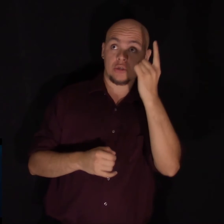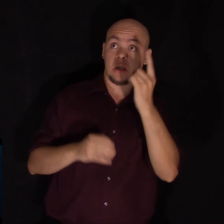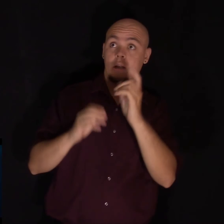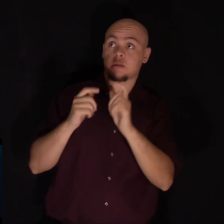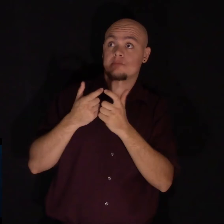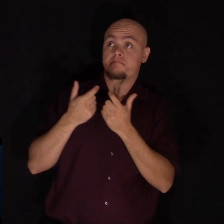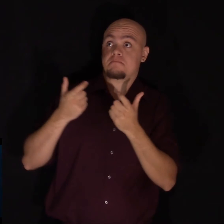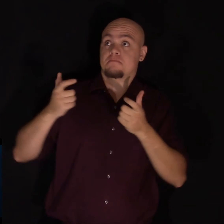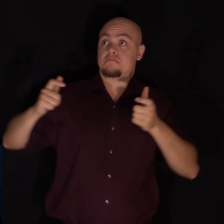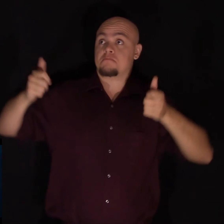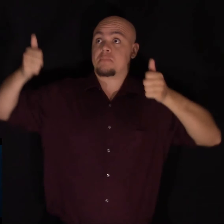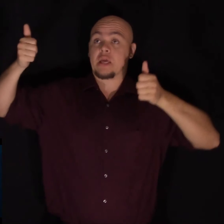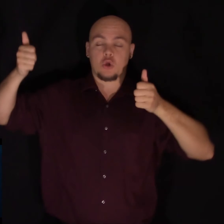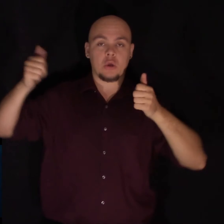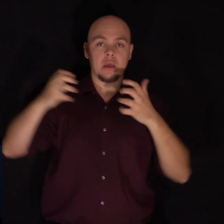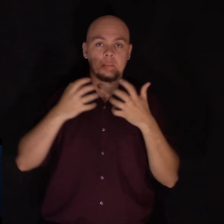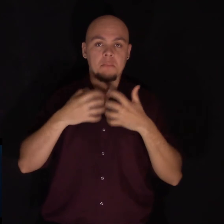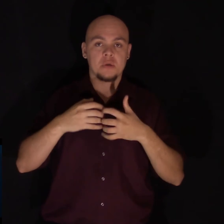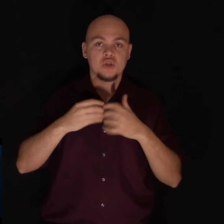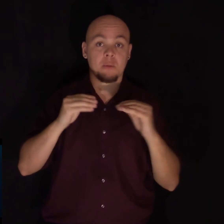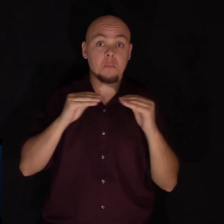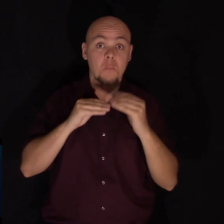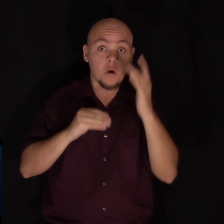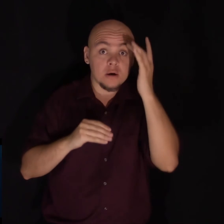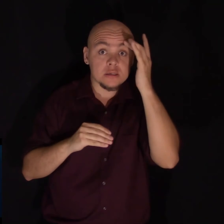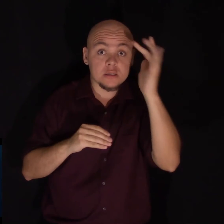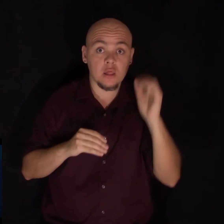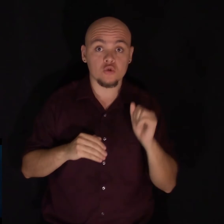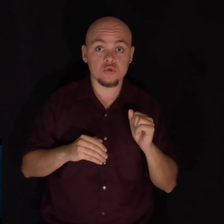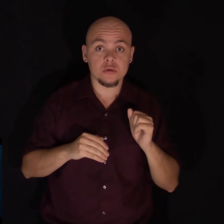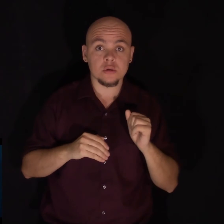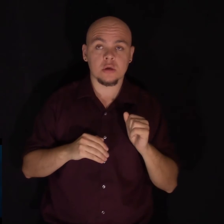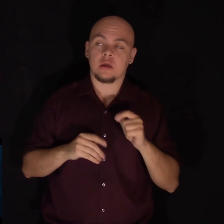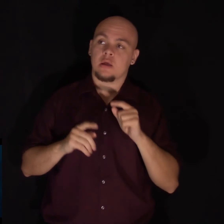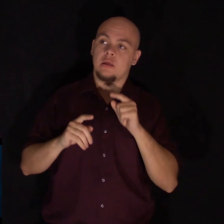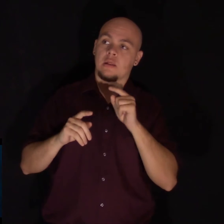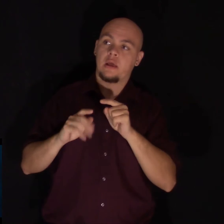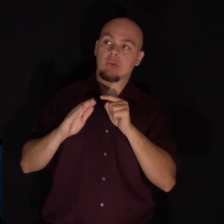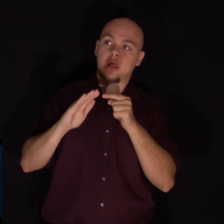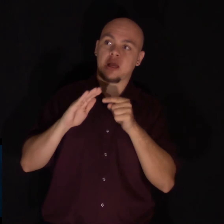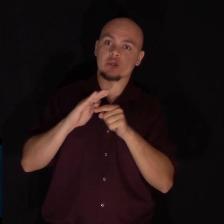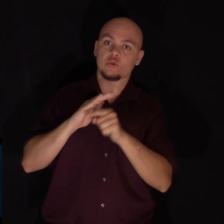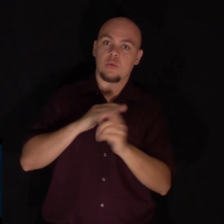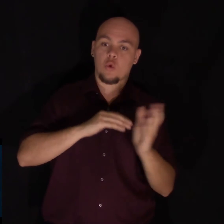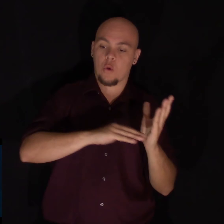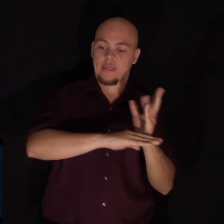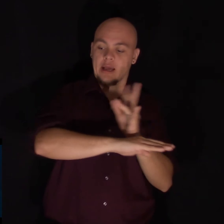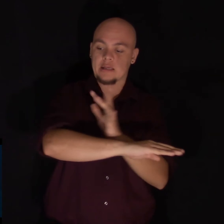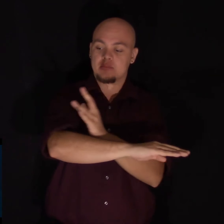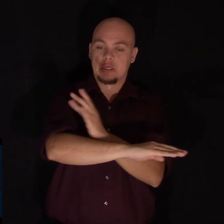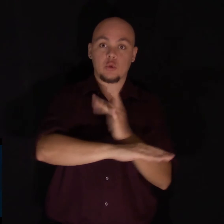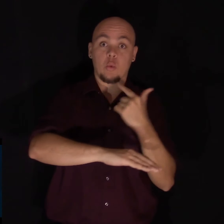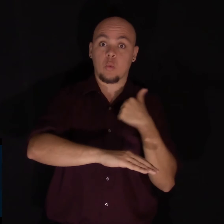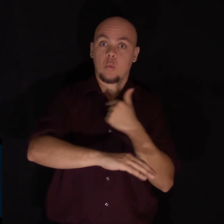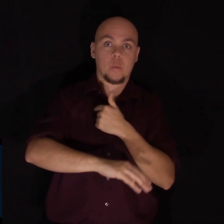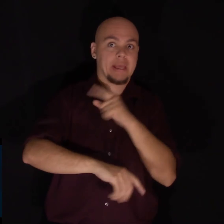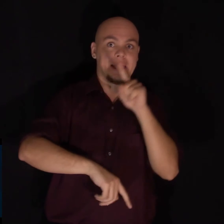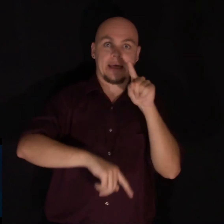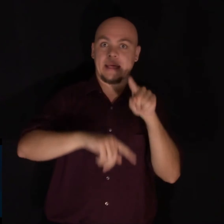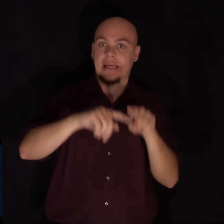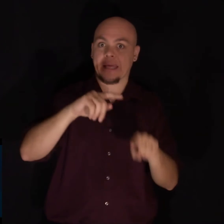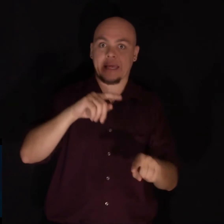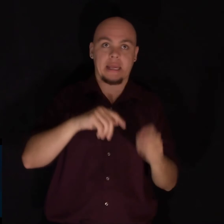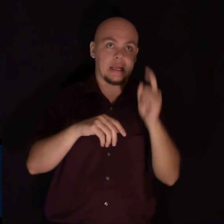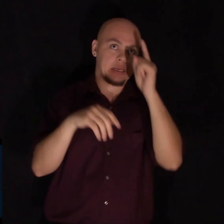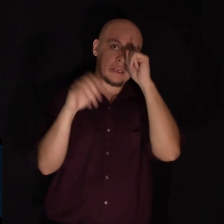build machines that are more intelligent than we are, they will very likely explore this spectrum in ways that we can't imagine and exceed